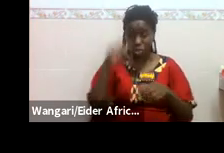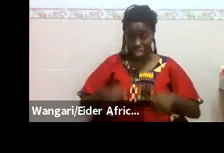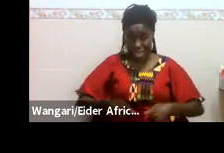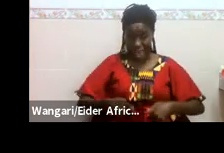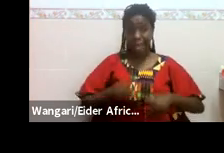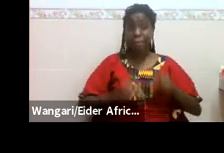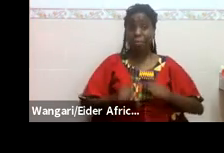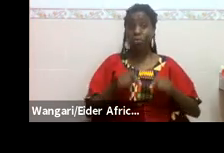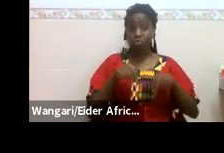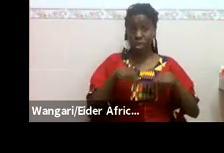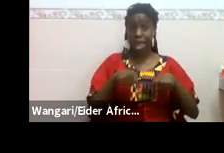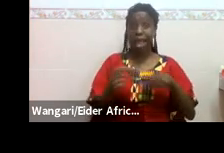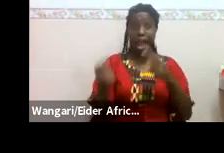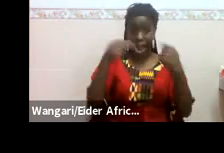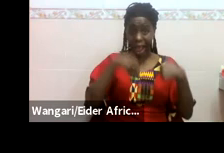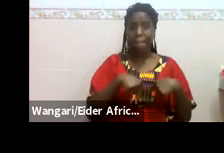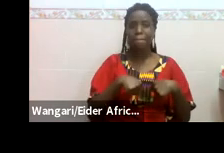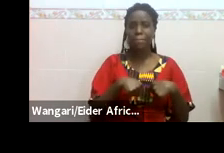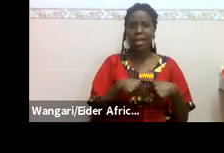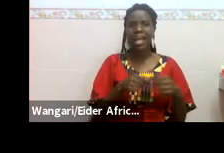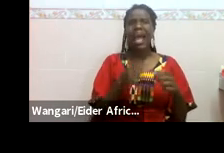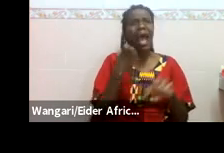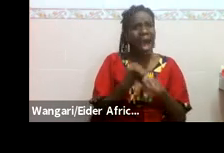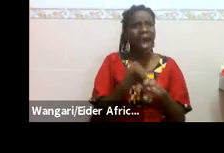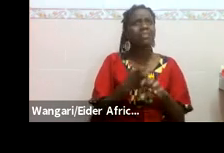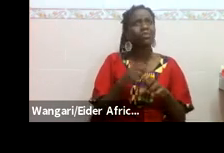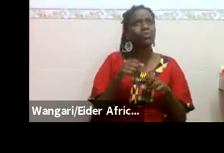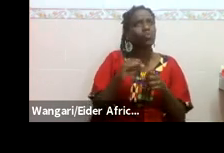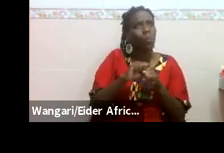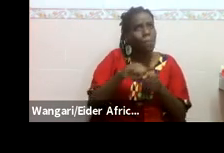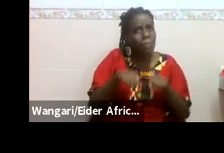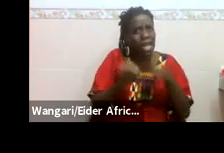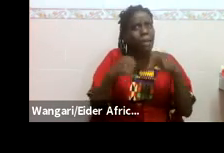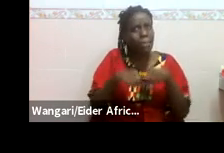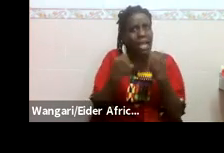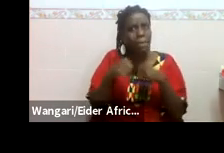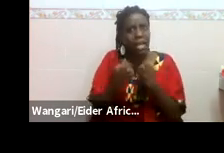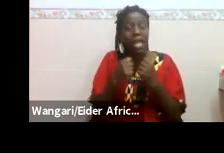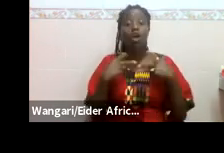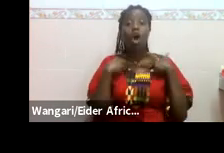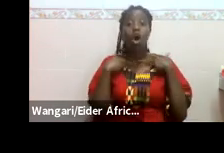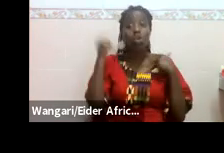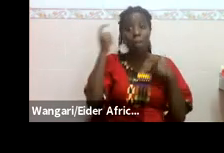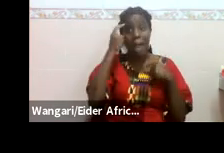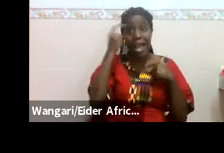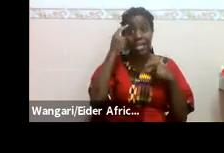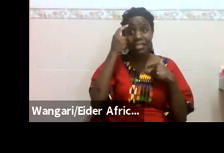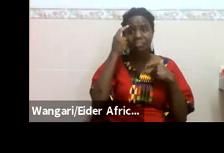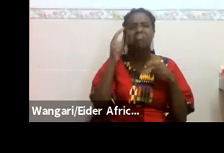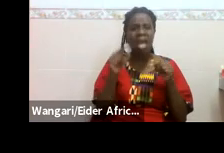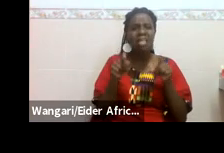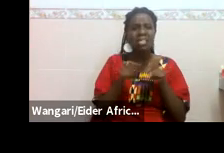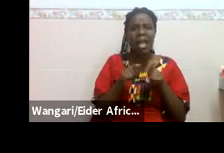room, to break out of this and to break out of these sort of colonial, these patriarchal dynamics that are there. And this is particularly hard